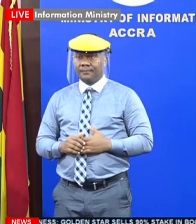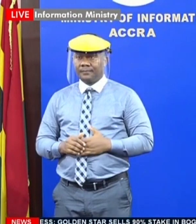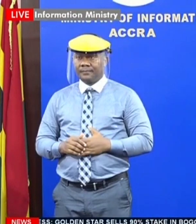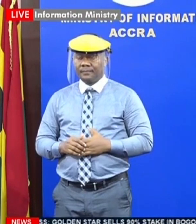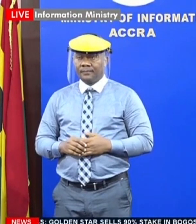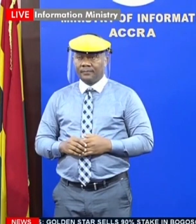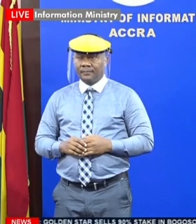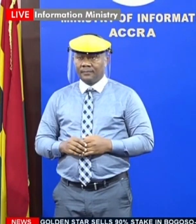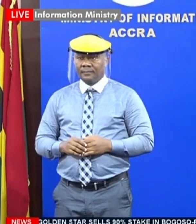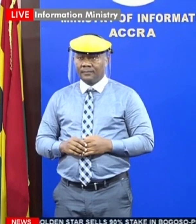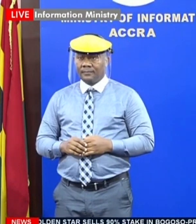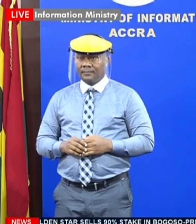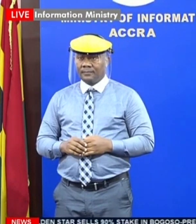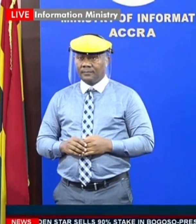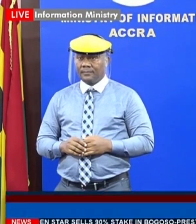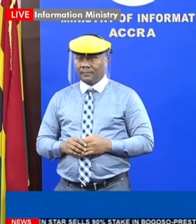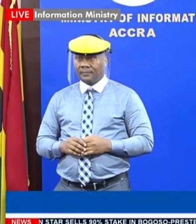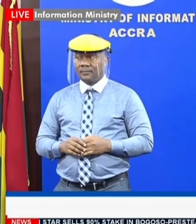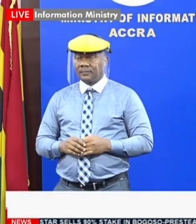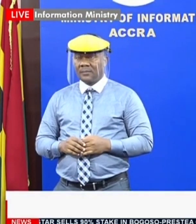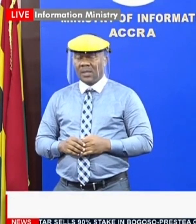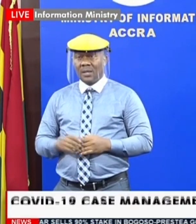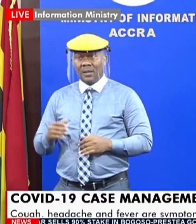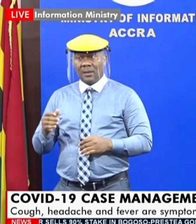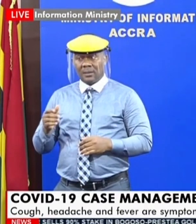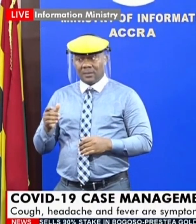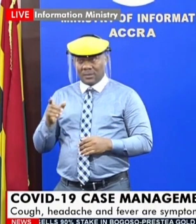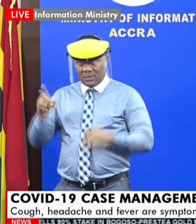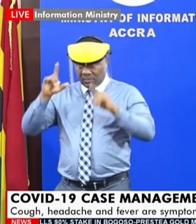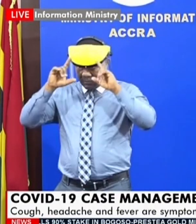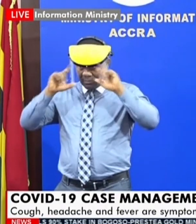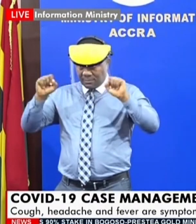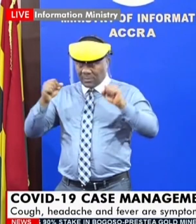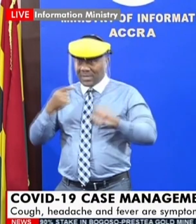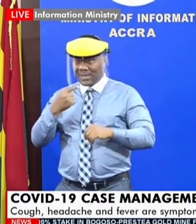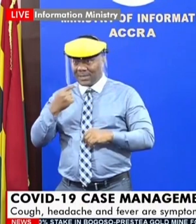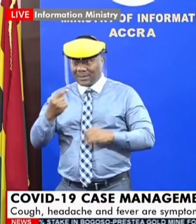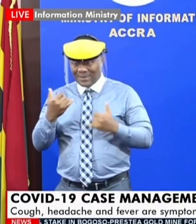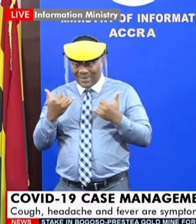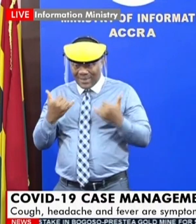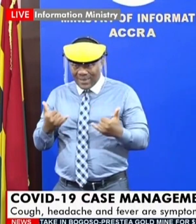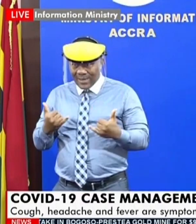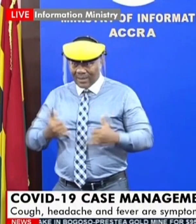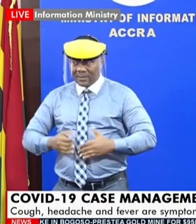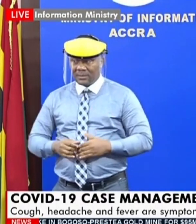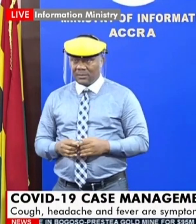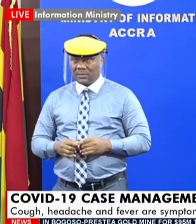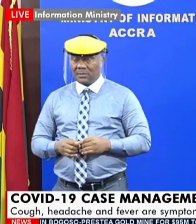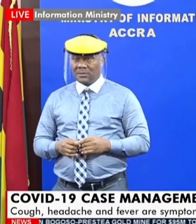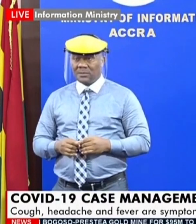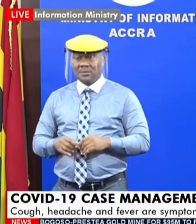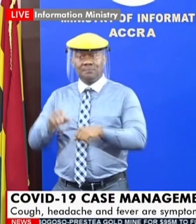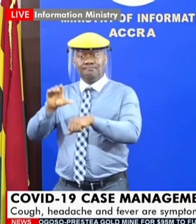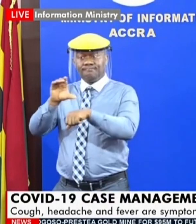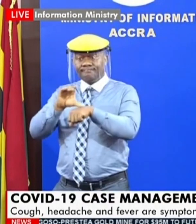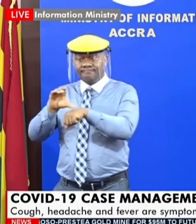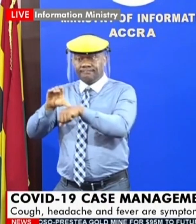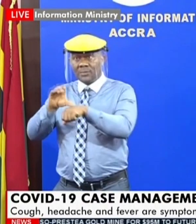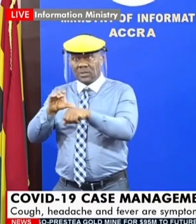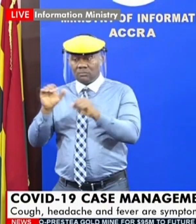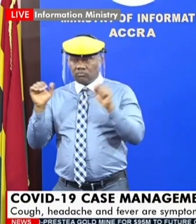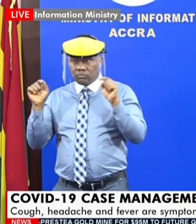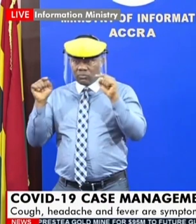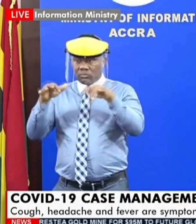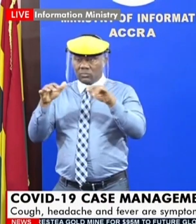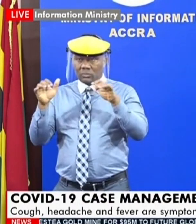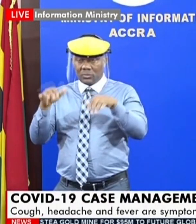restrictions, has stepped that up a bit to the effect that currently religious services can take place for up